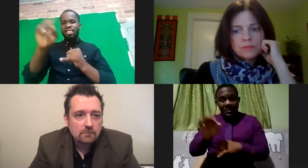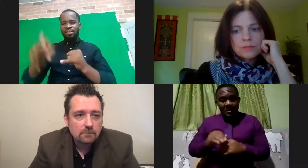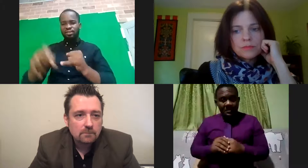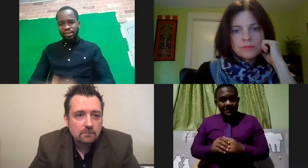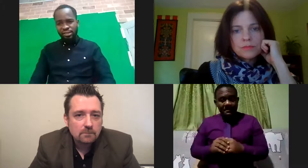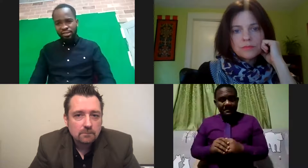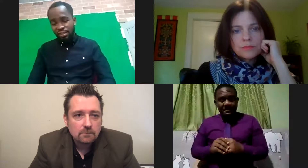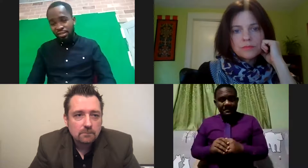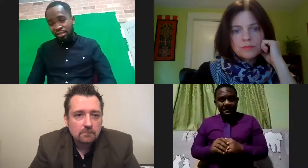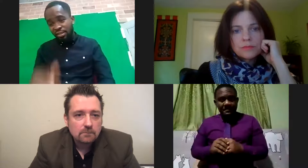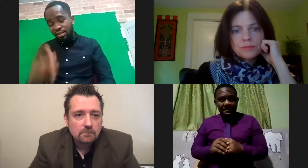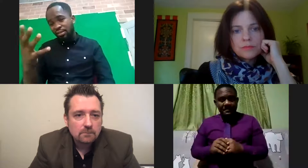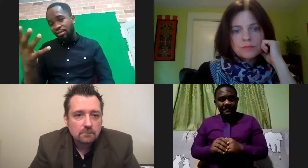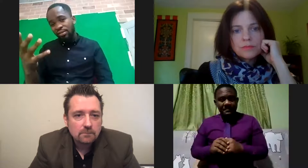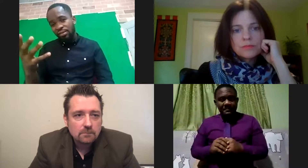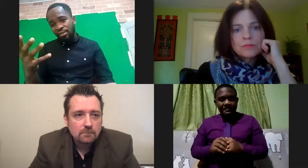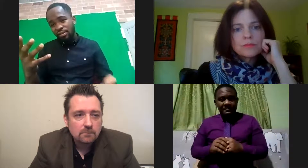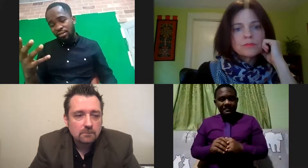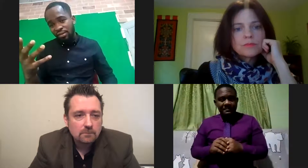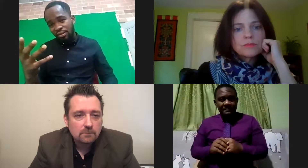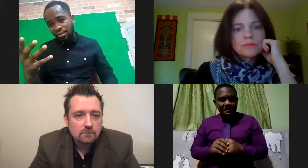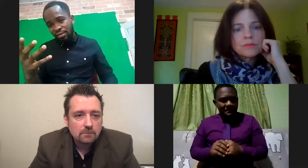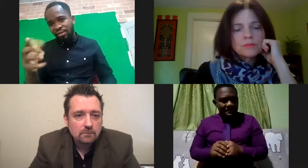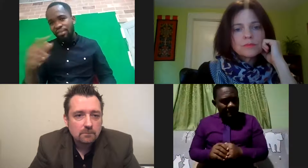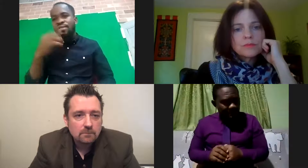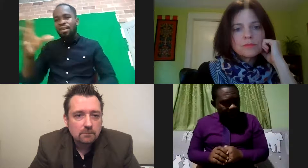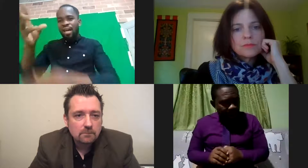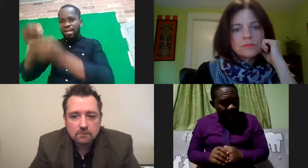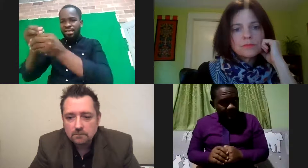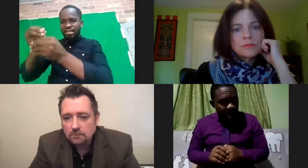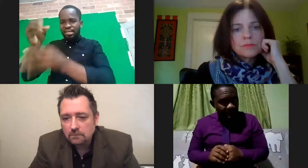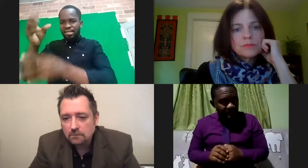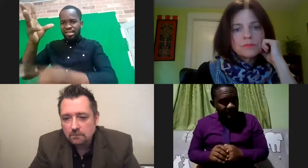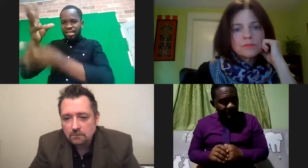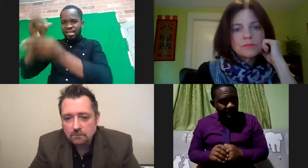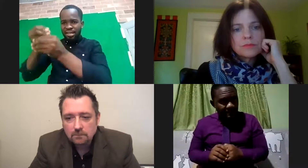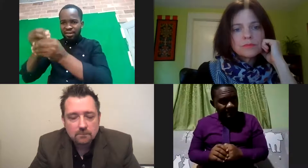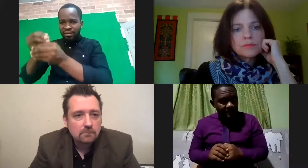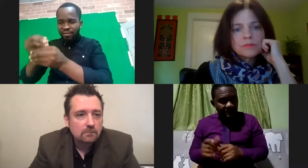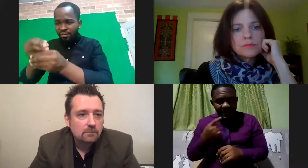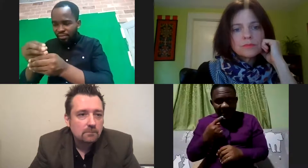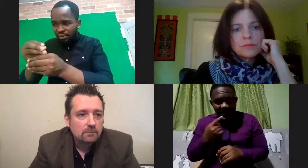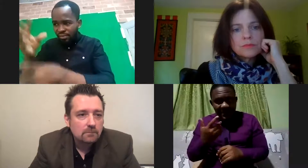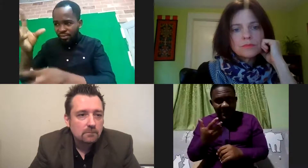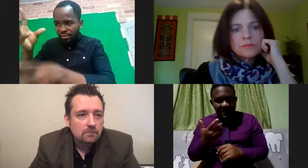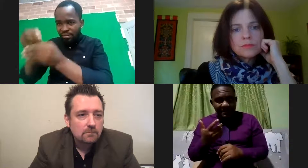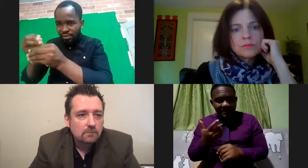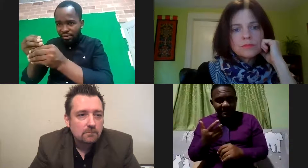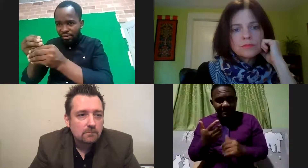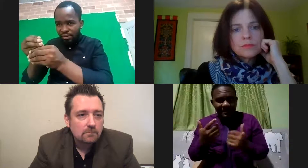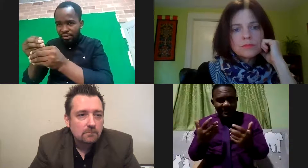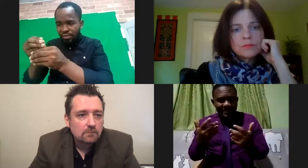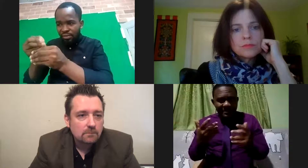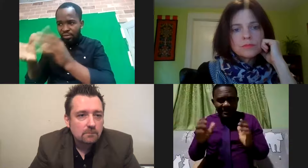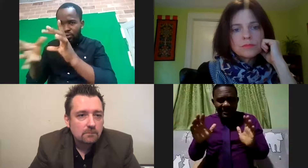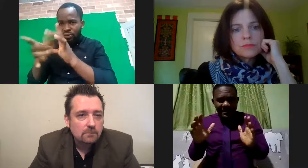ask. Excuse me. Maybe just to add on what Kweku has said. Sorry, I joined late. My name